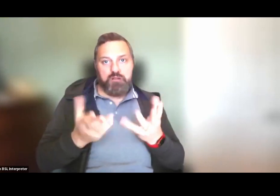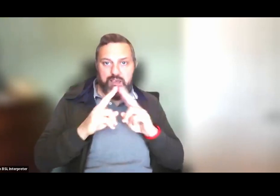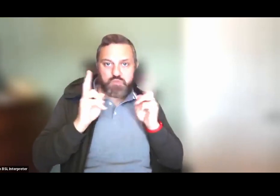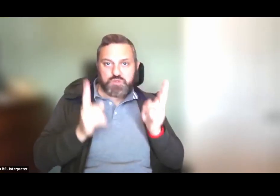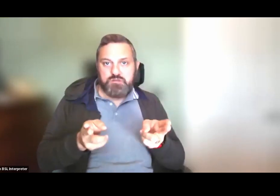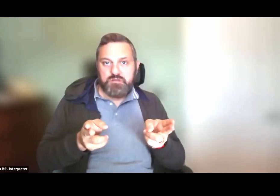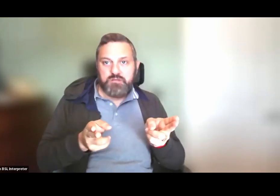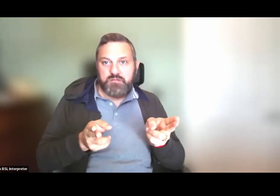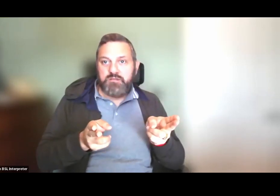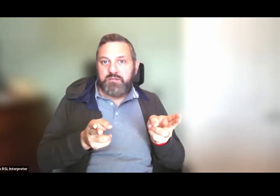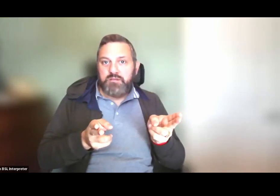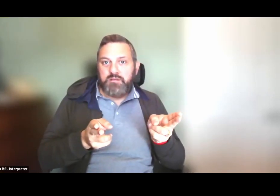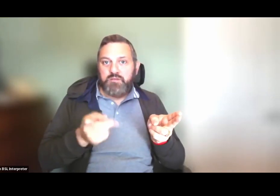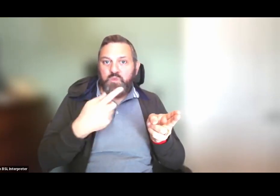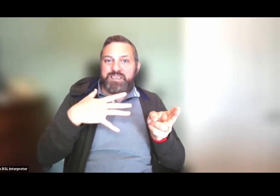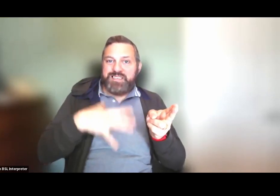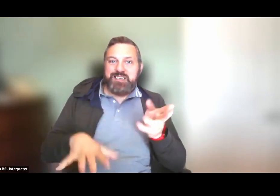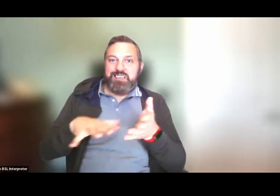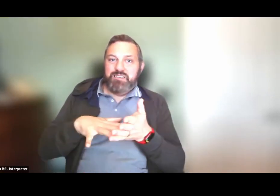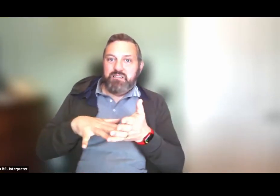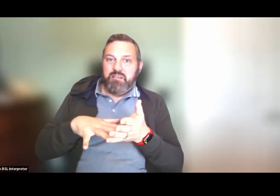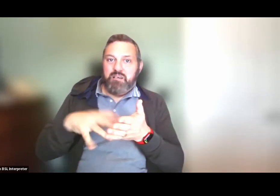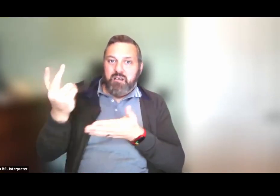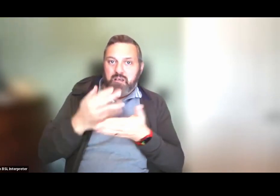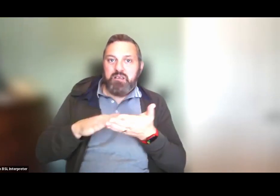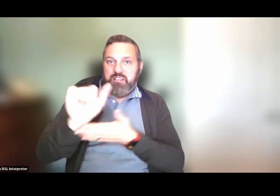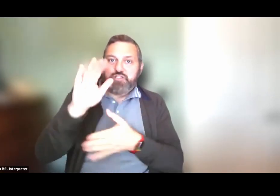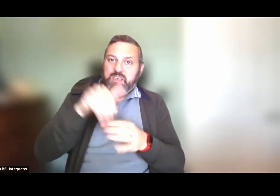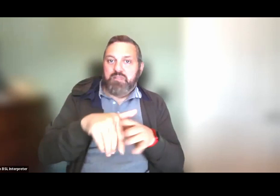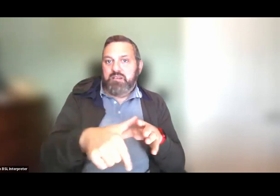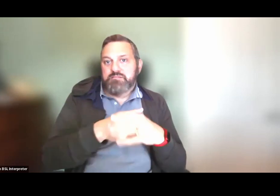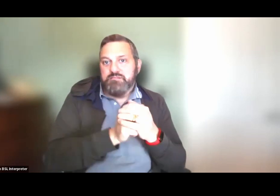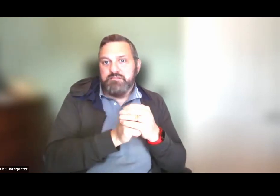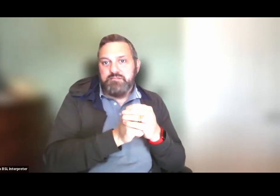we definitely need arts and culture to make that fly.